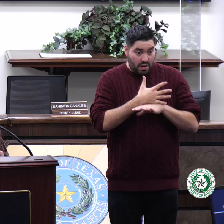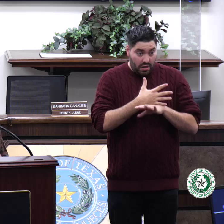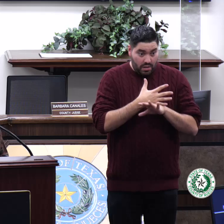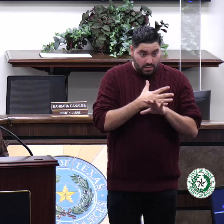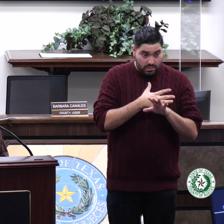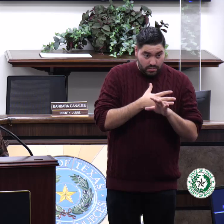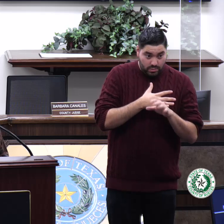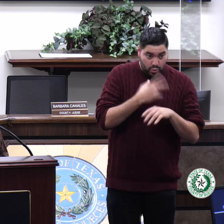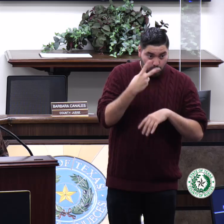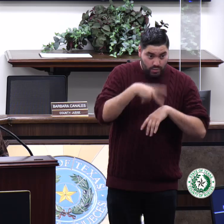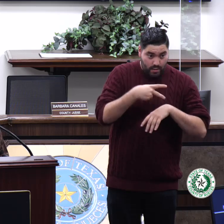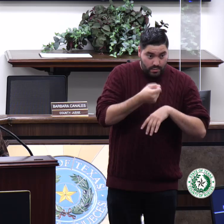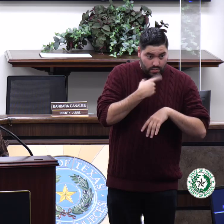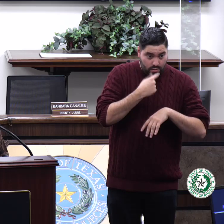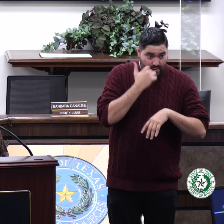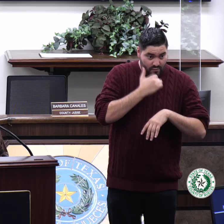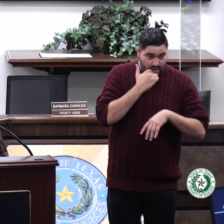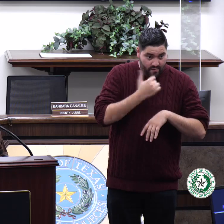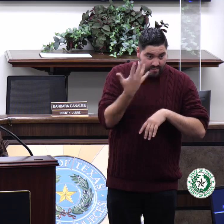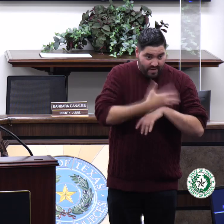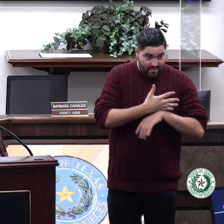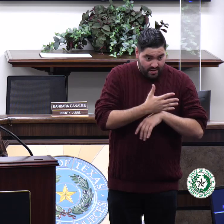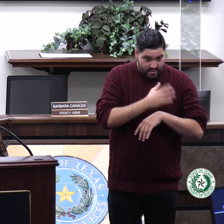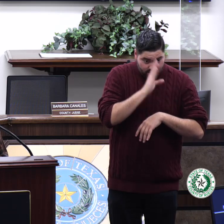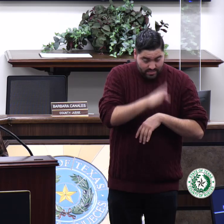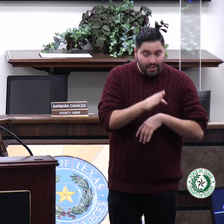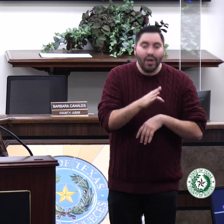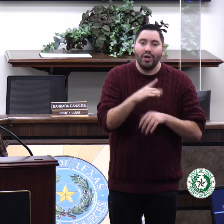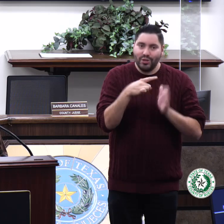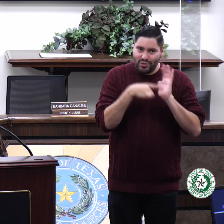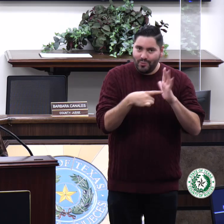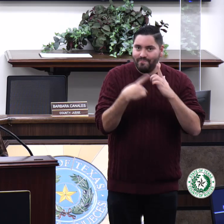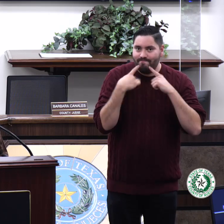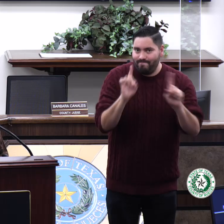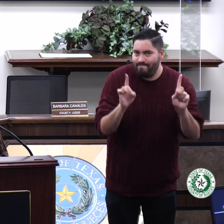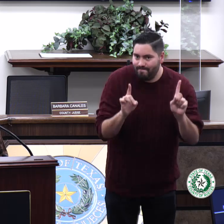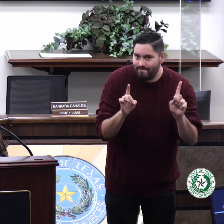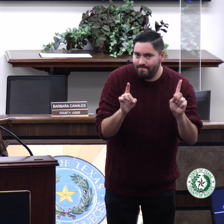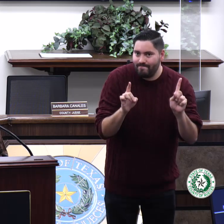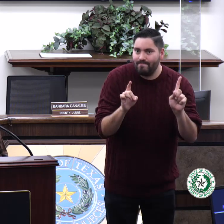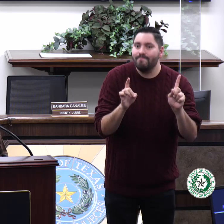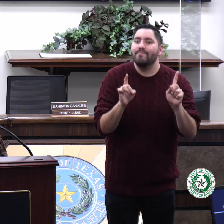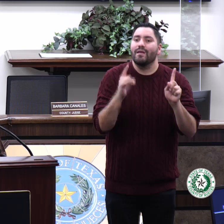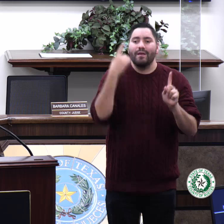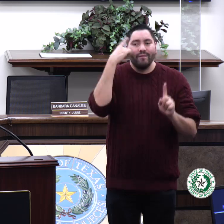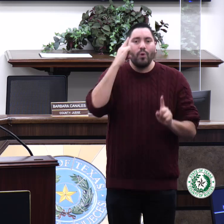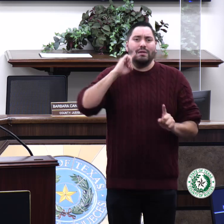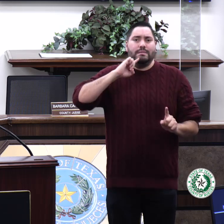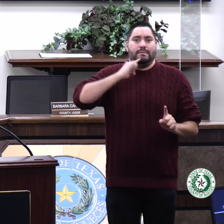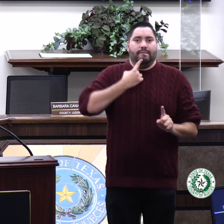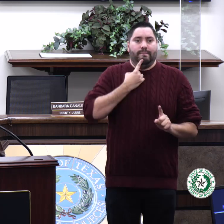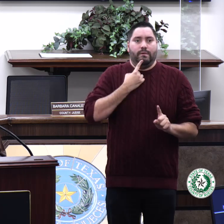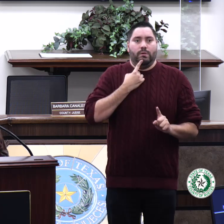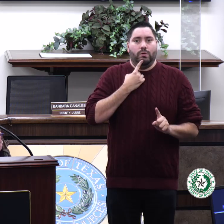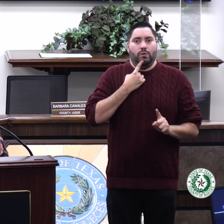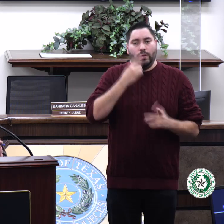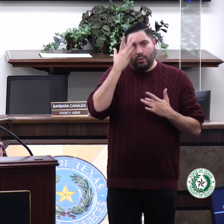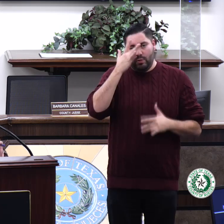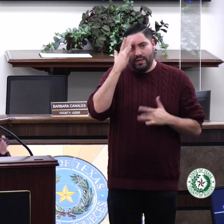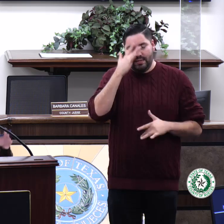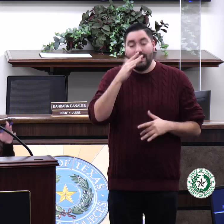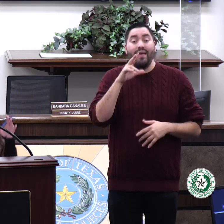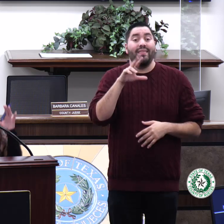twice a day for 5 days, it does show some efficacy with regards to severe illness and 30% less death.